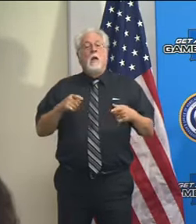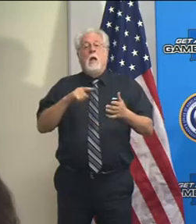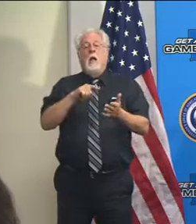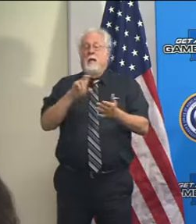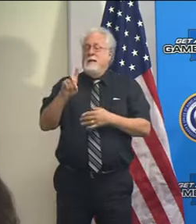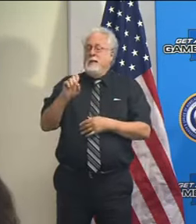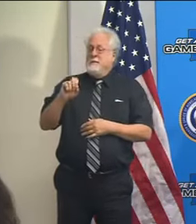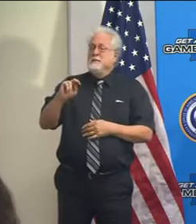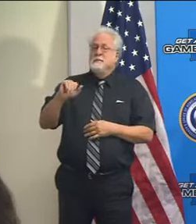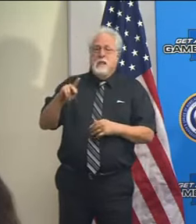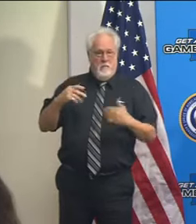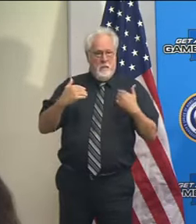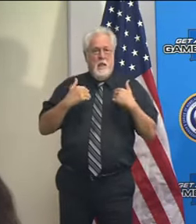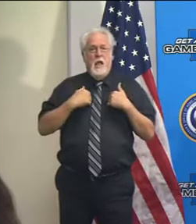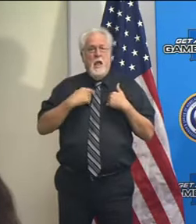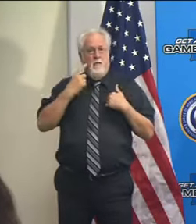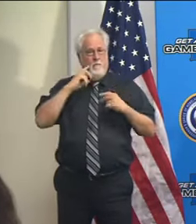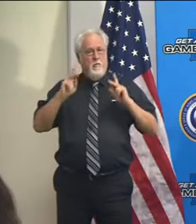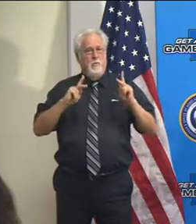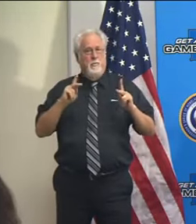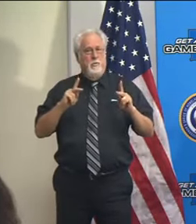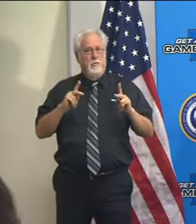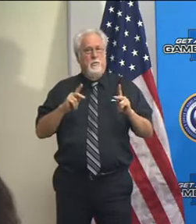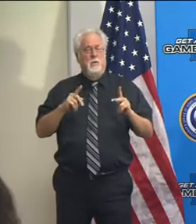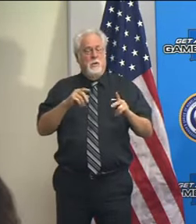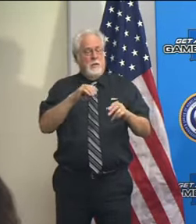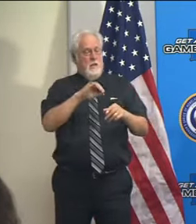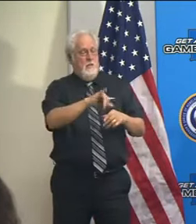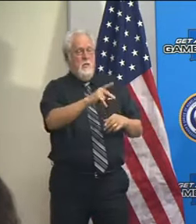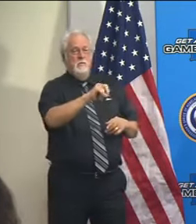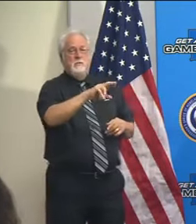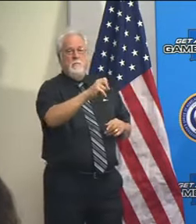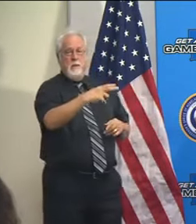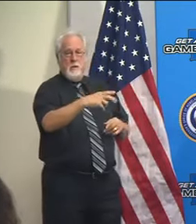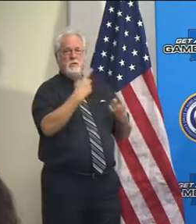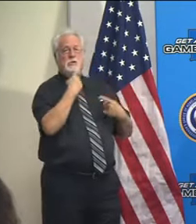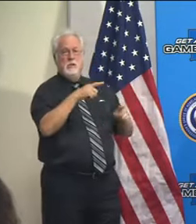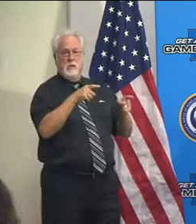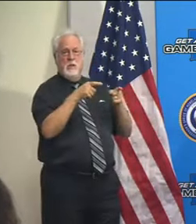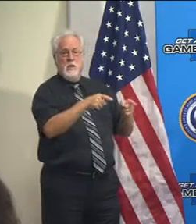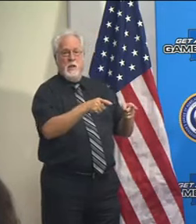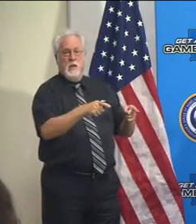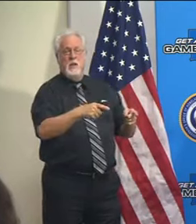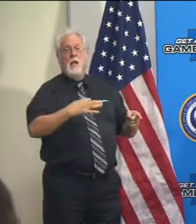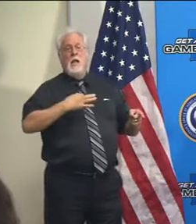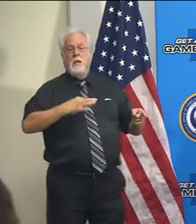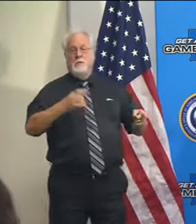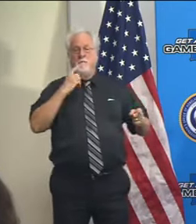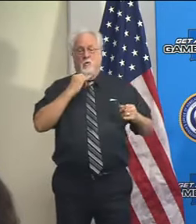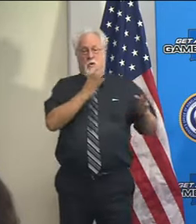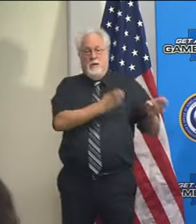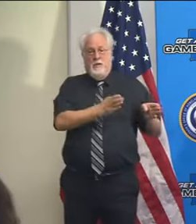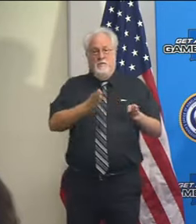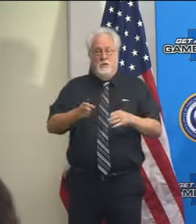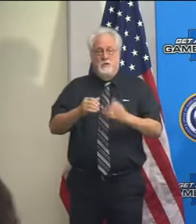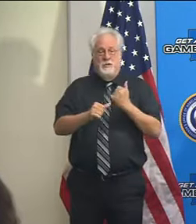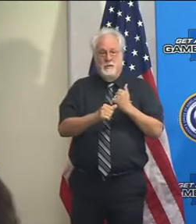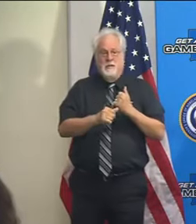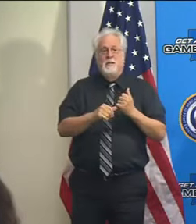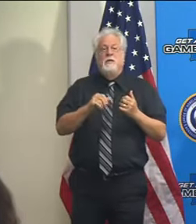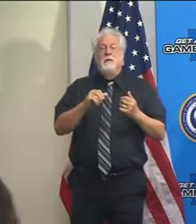DSNAP is available for those individuals in parishes that are declared as eligible for individual assistance. So it's